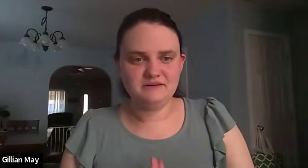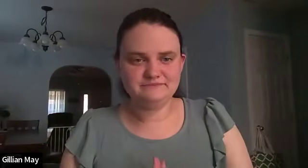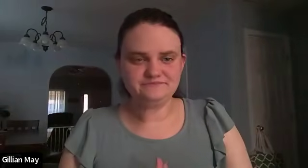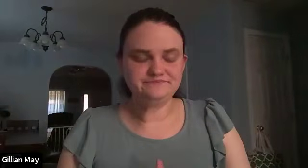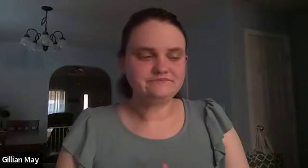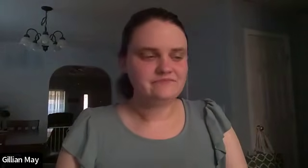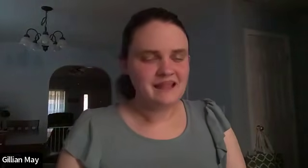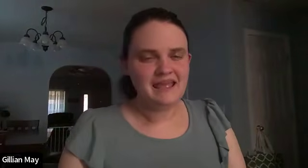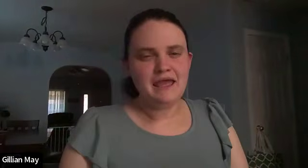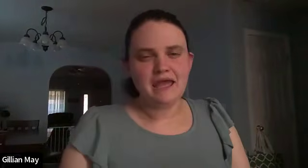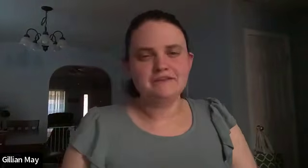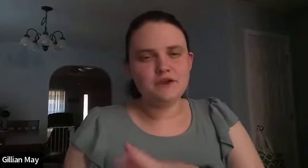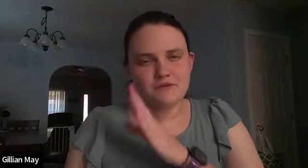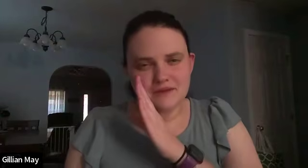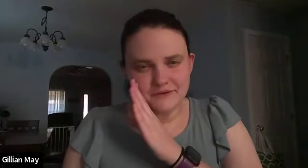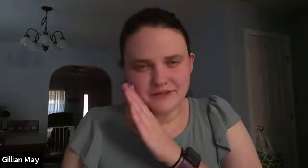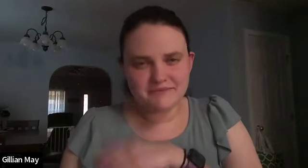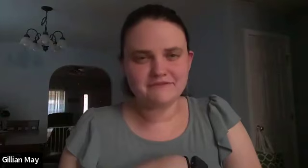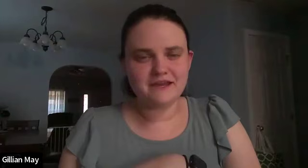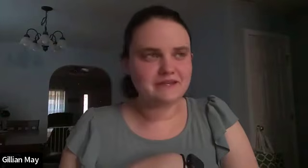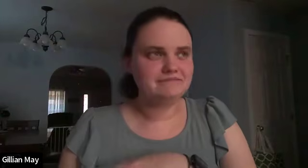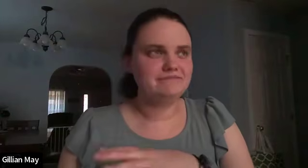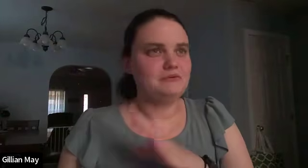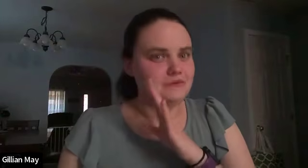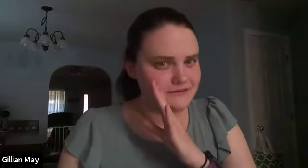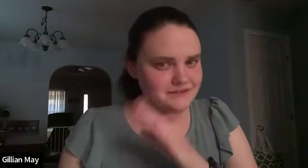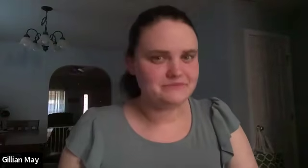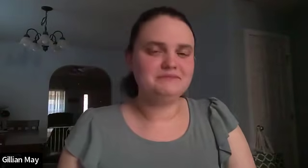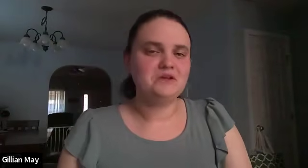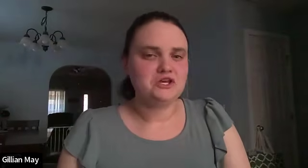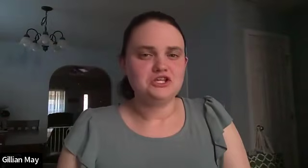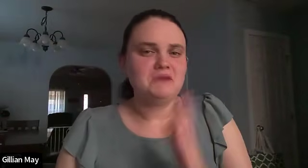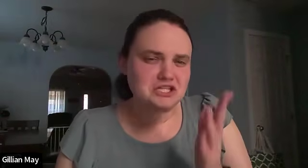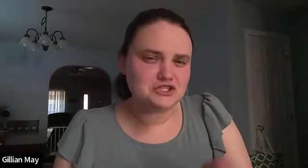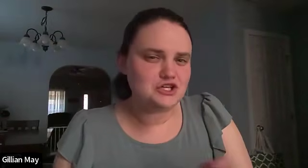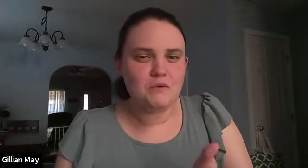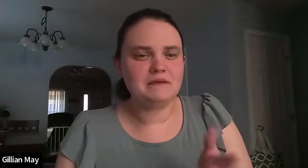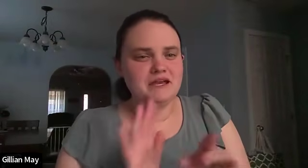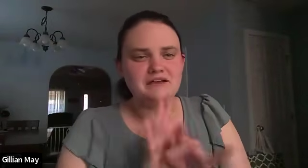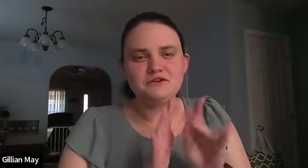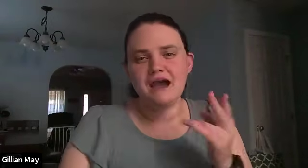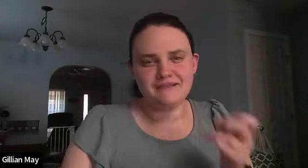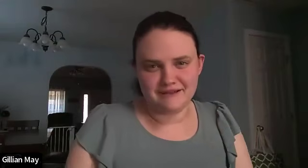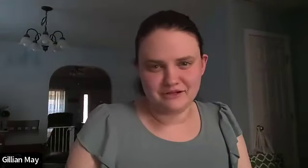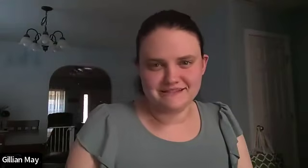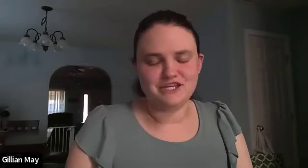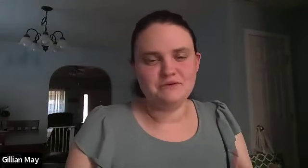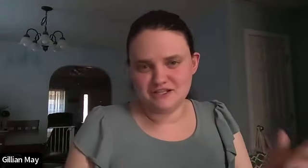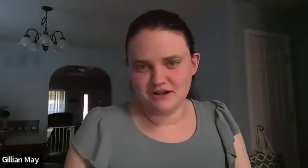Okay. And if you have a really, really big family, like really, really big, you may just, want to pick a few highlight ones that you may talk